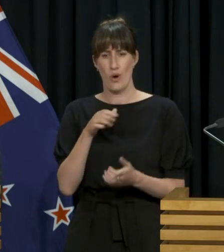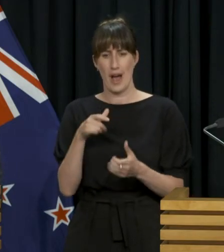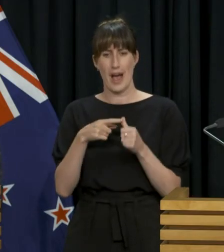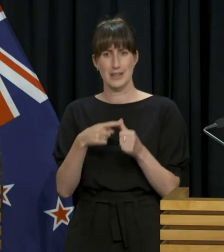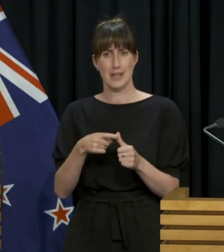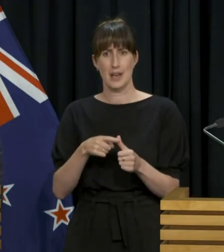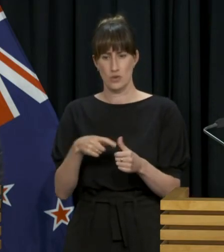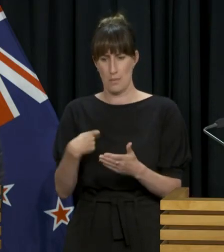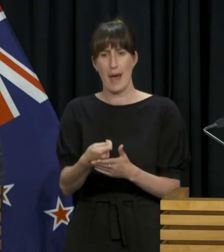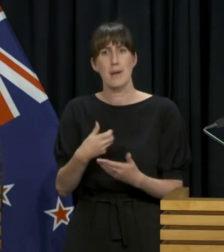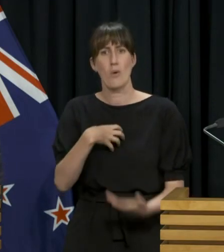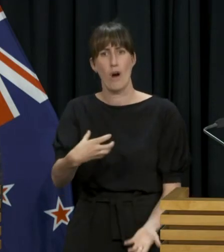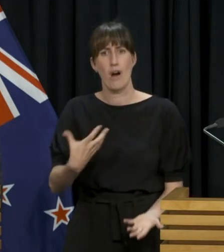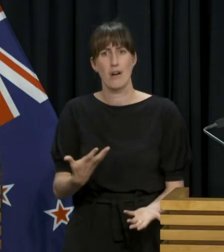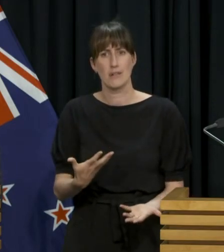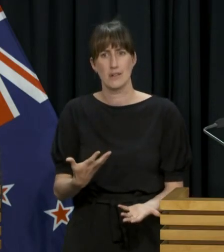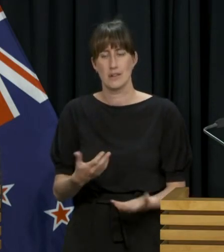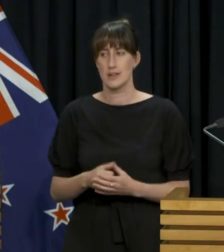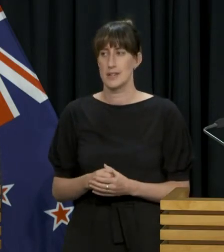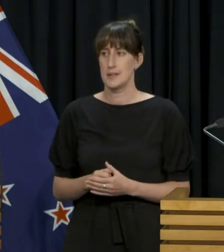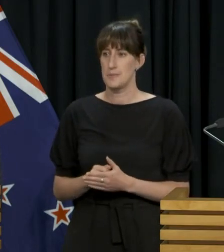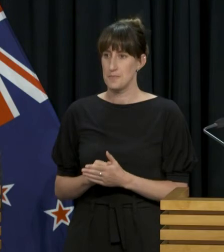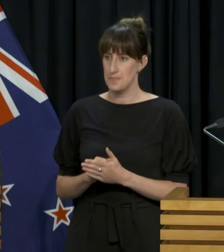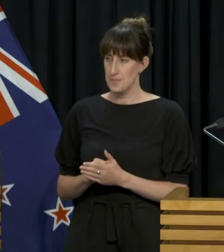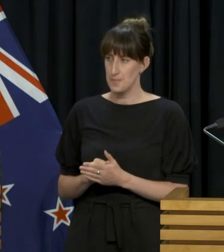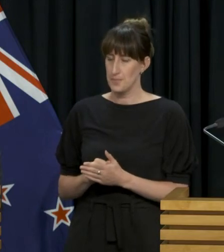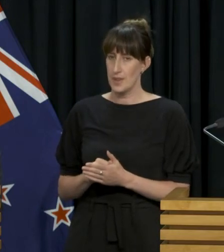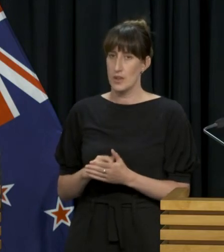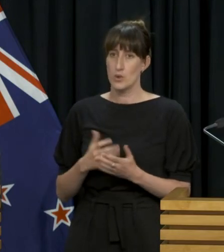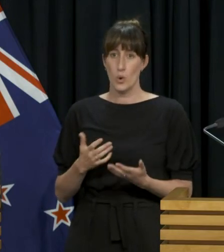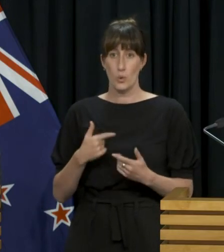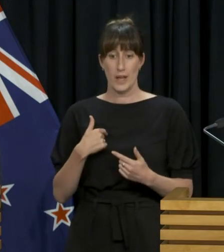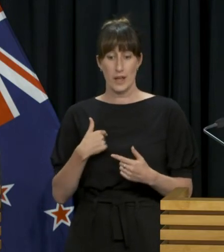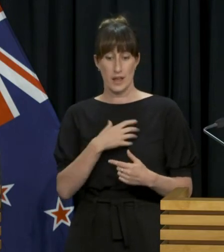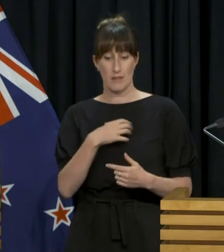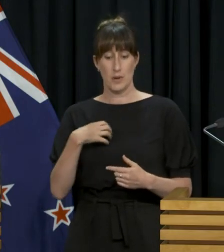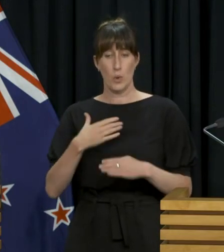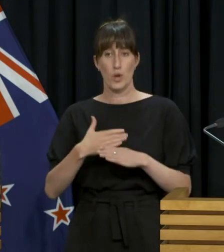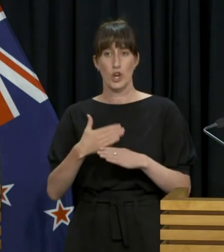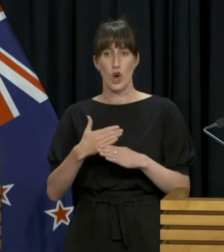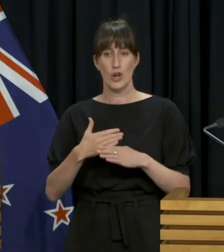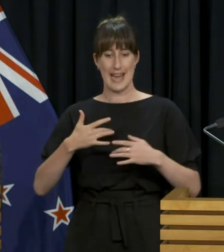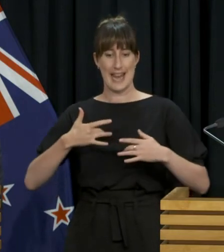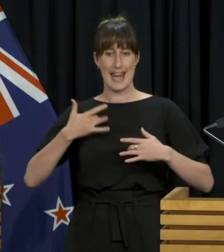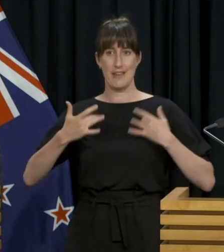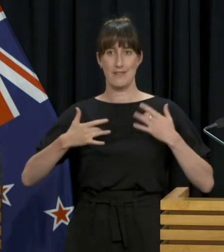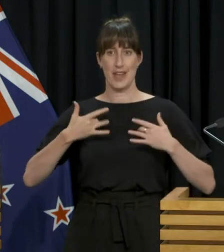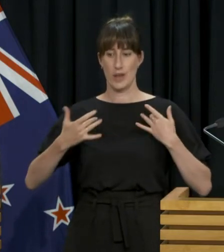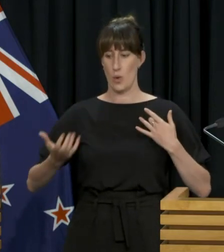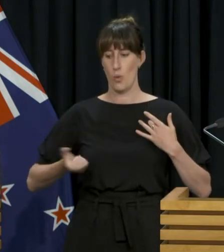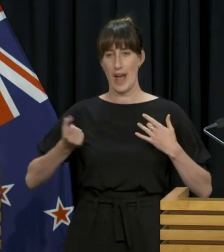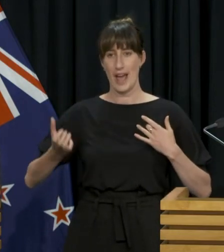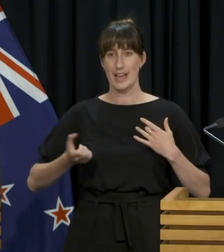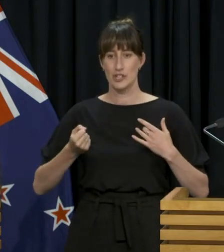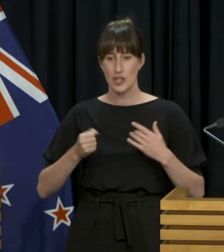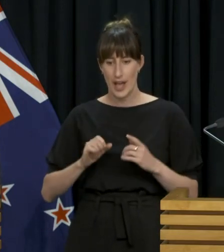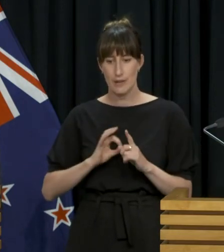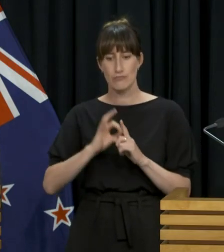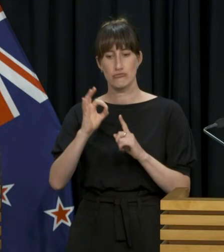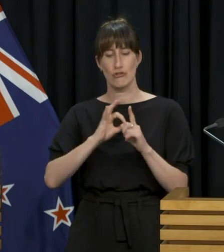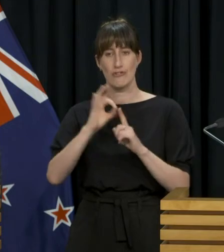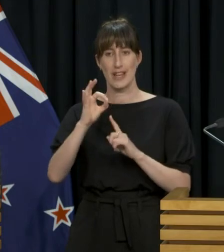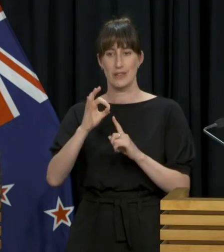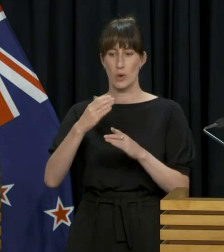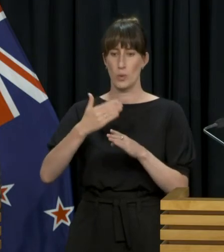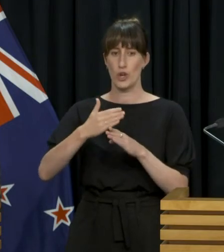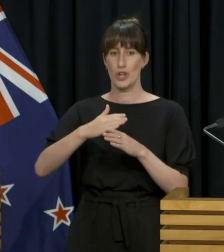people? The work that we're doing around the living wage, for example, and increasing the pay and conditions of people who are working at the